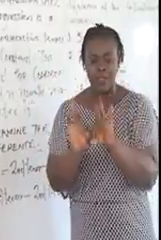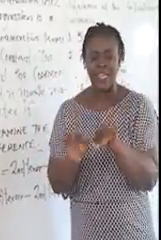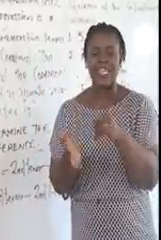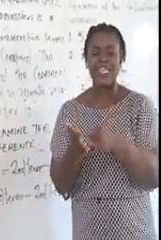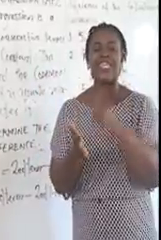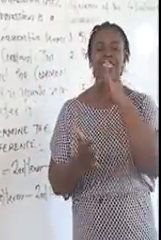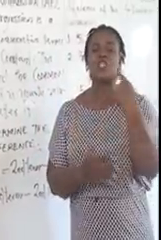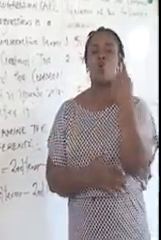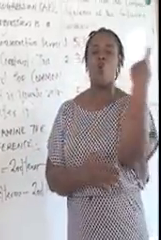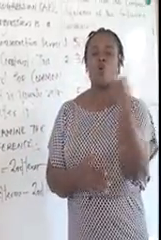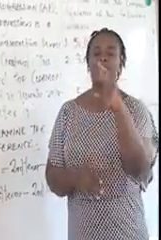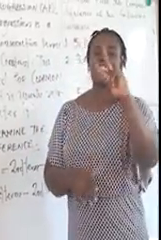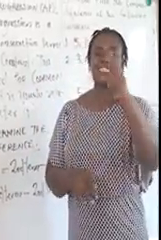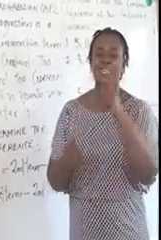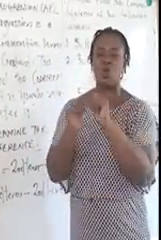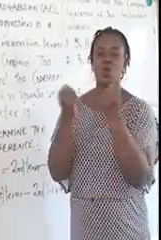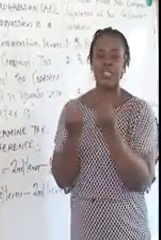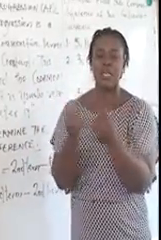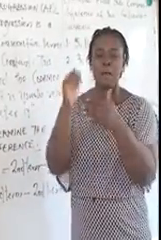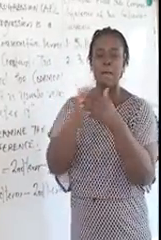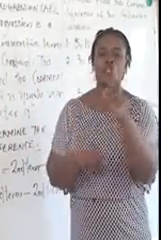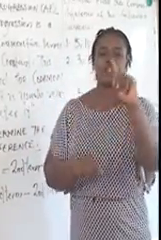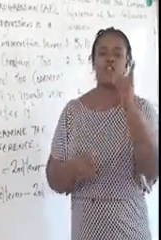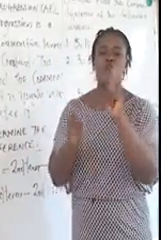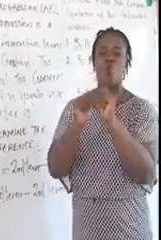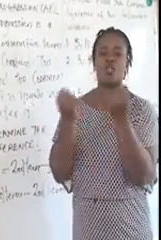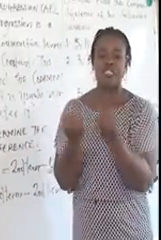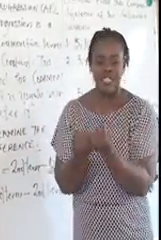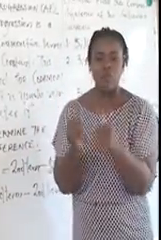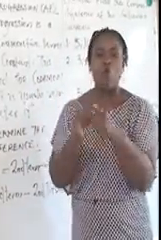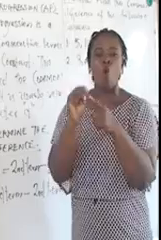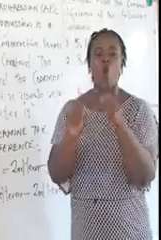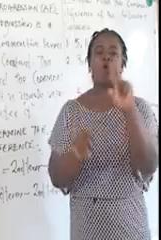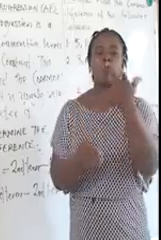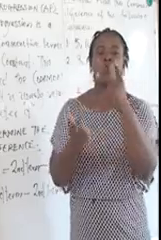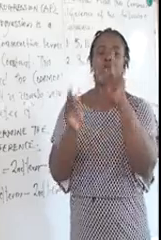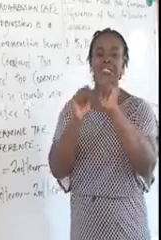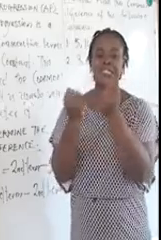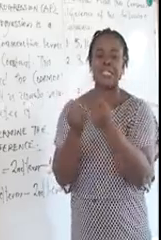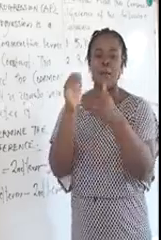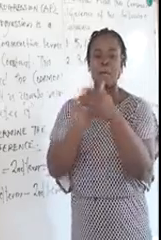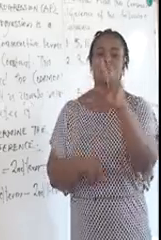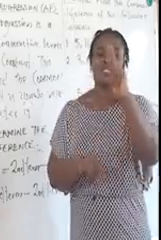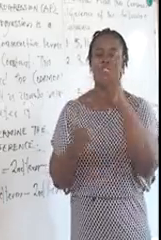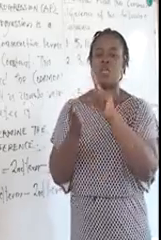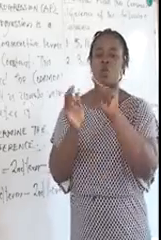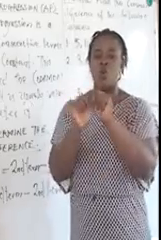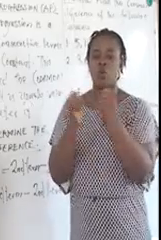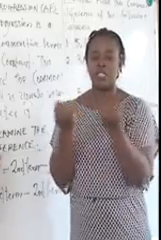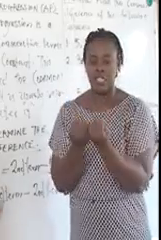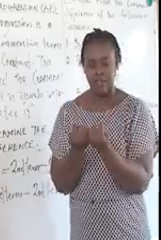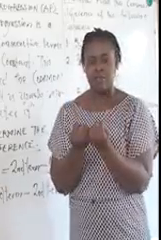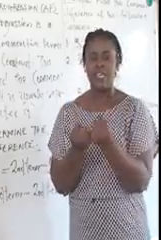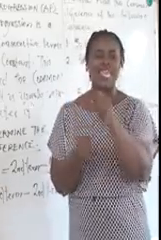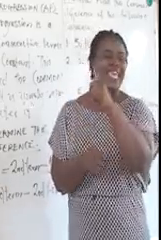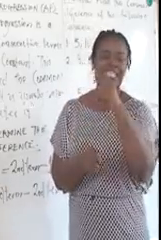term minus the first term, or the third term minus the second term, so on and so forth, whenever